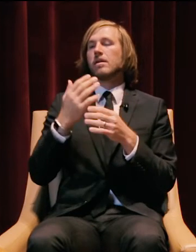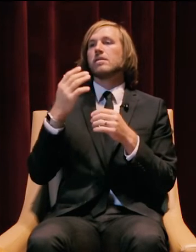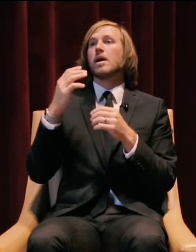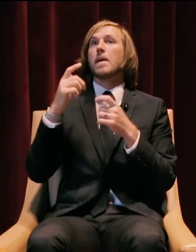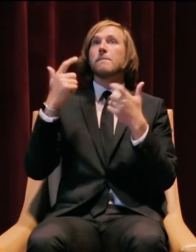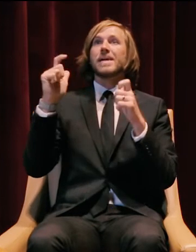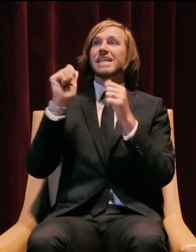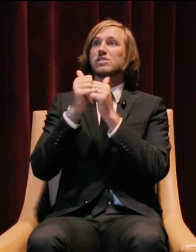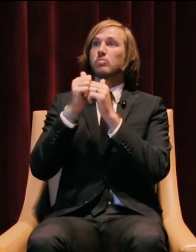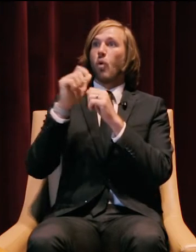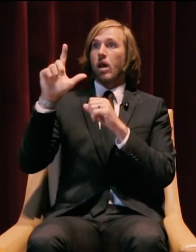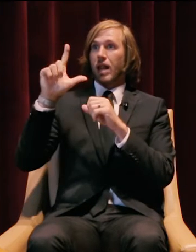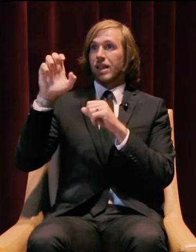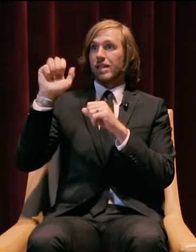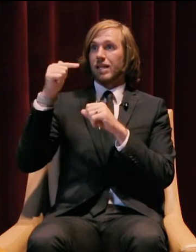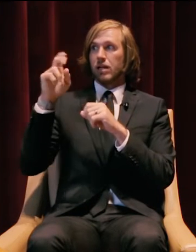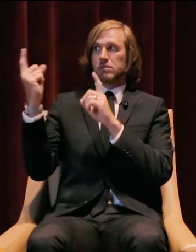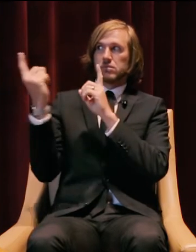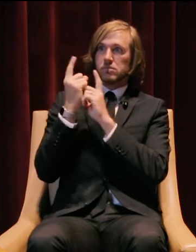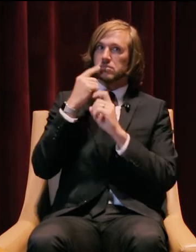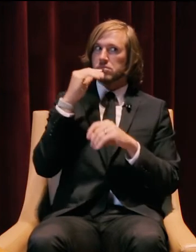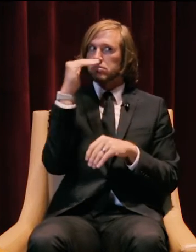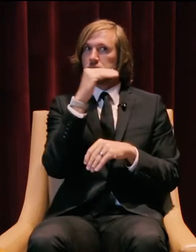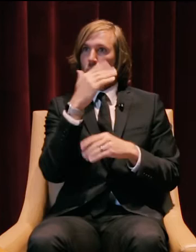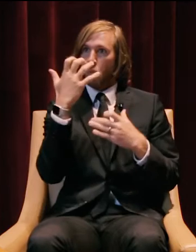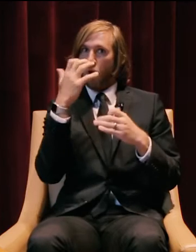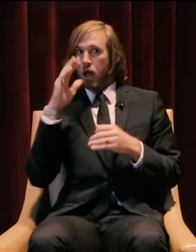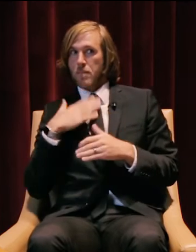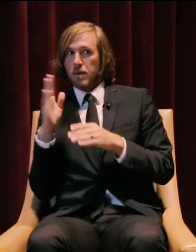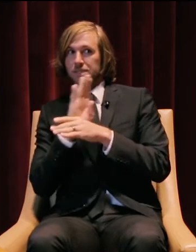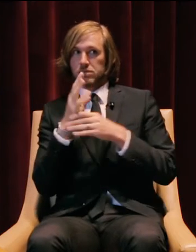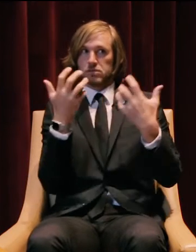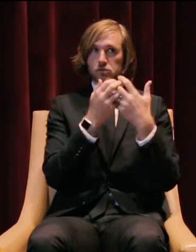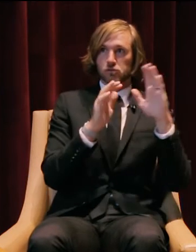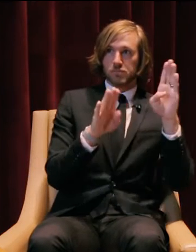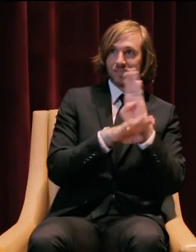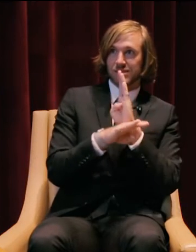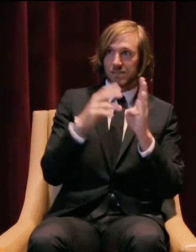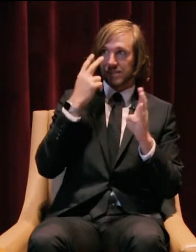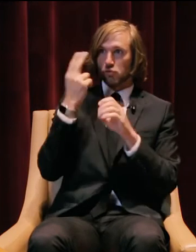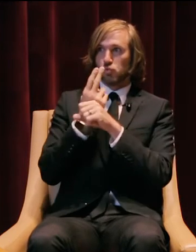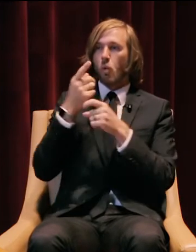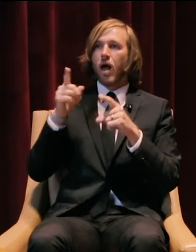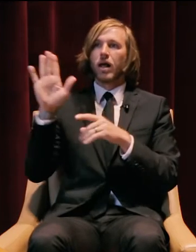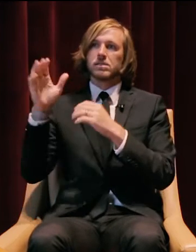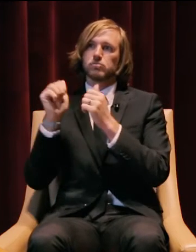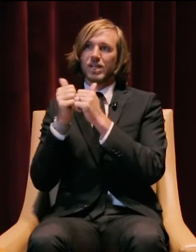major sports league has approached me to see if there's any synergies to utilize the KissCam app and their sports